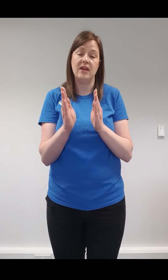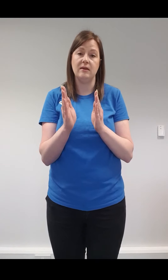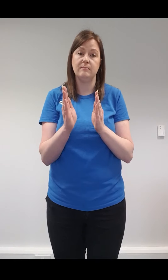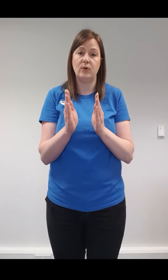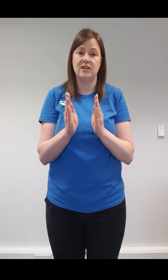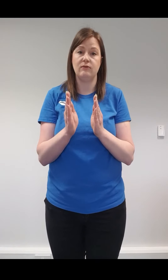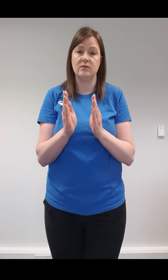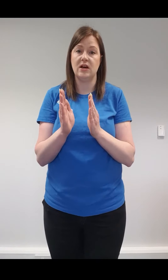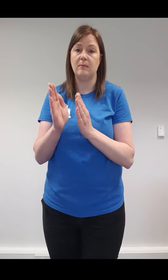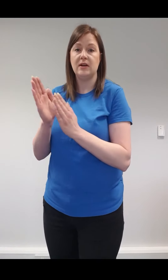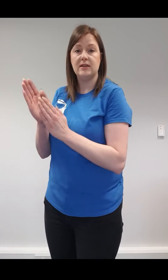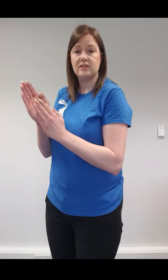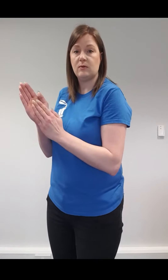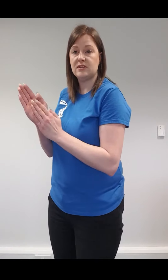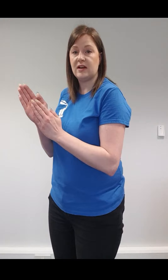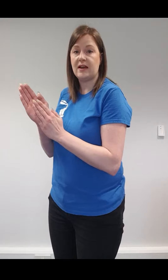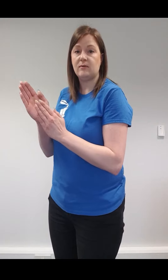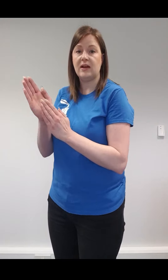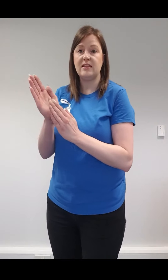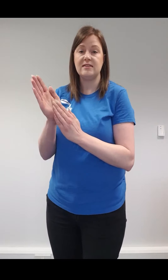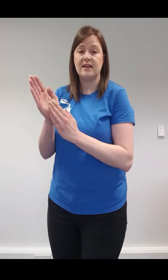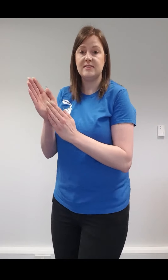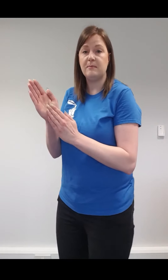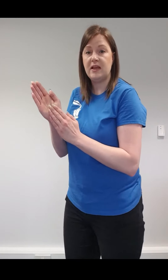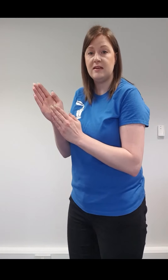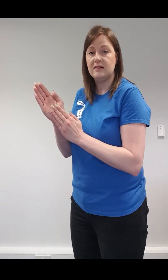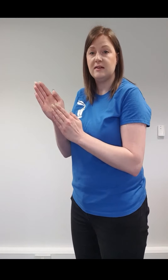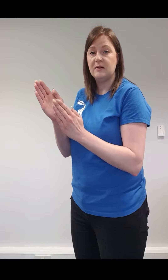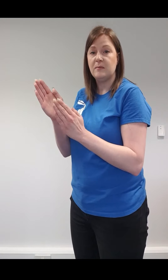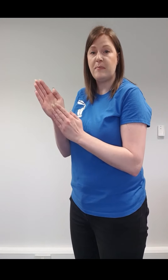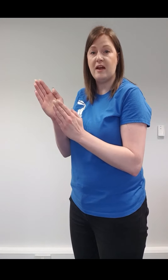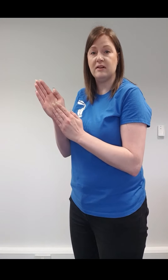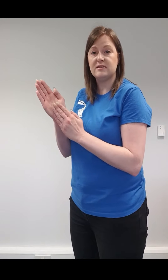in, pointing forward up. So on a diagonal like this, and simply parent.